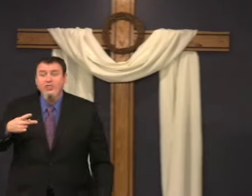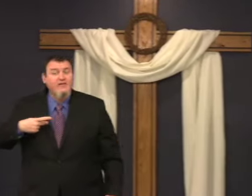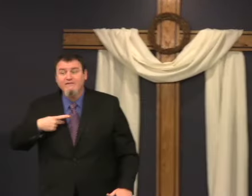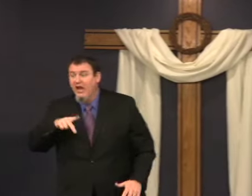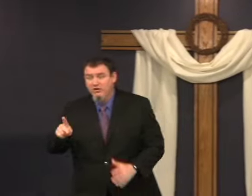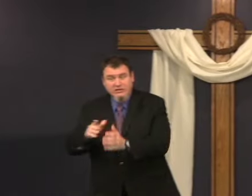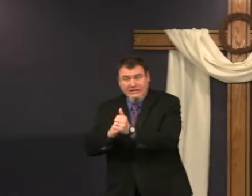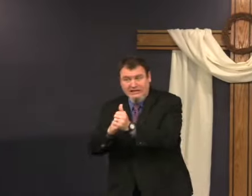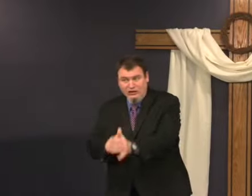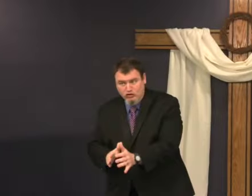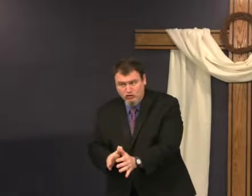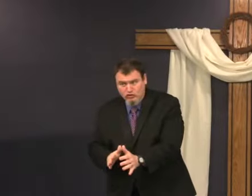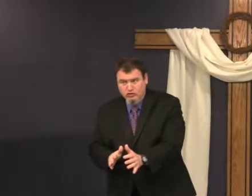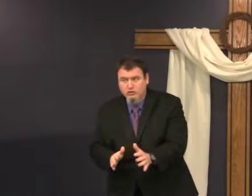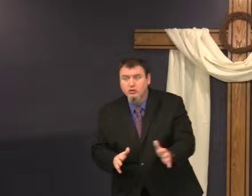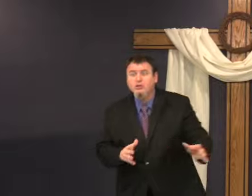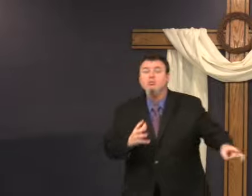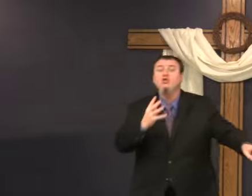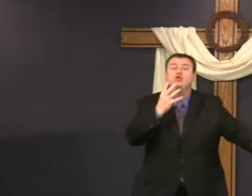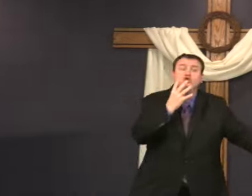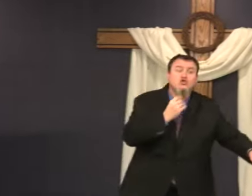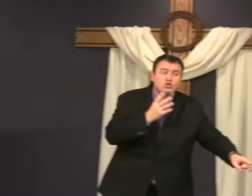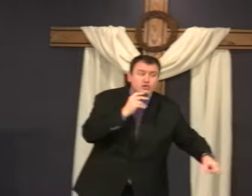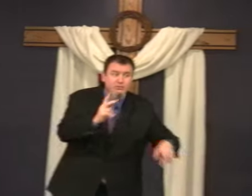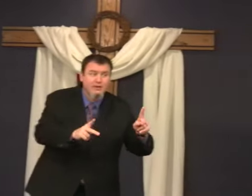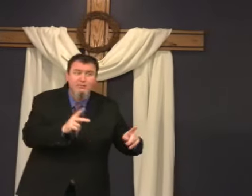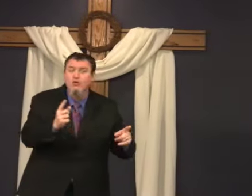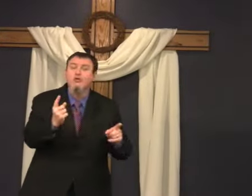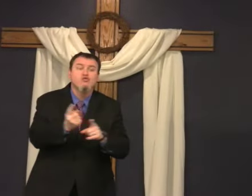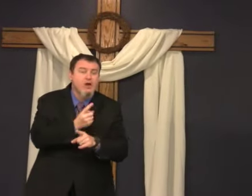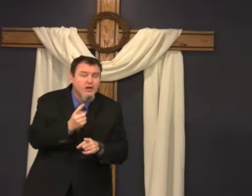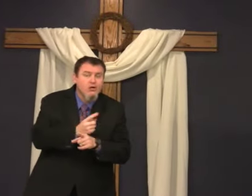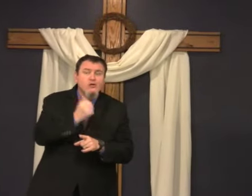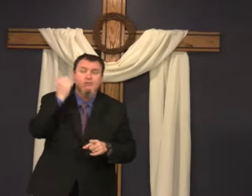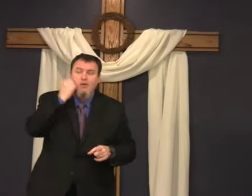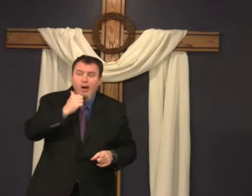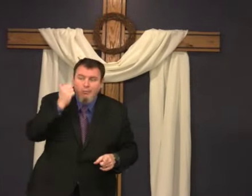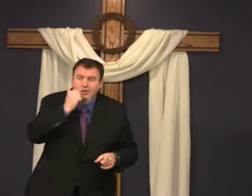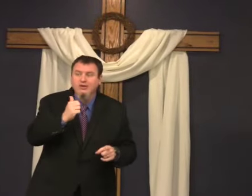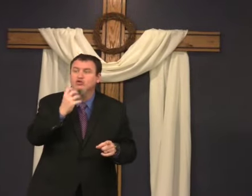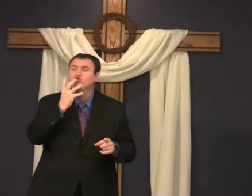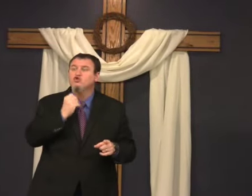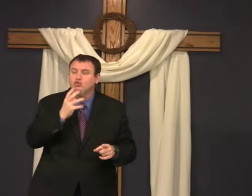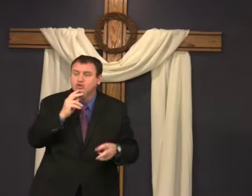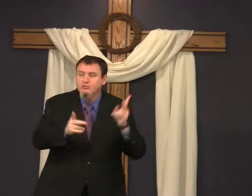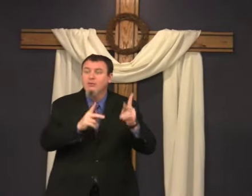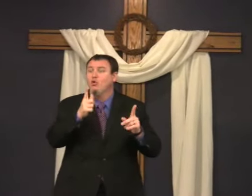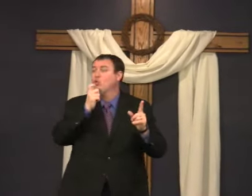Not the Pharisees, not the leaders, the Jews, the Jewish people, the common everyday Jewish